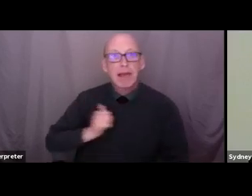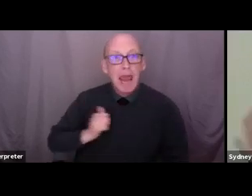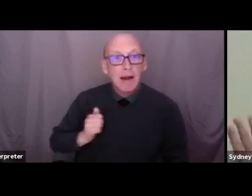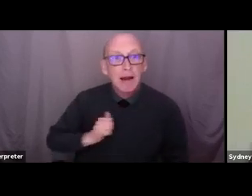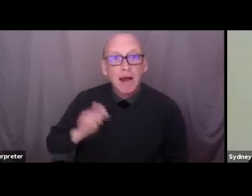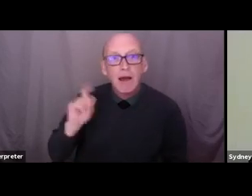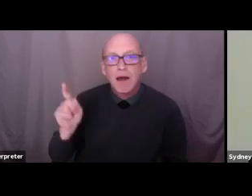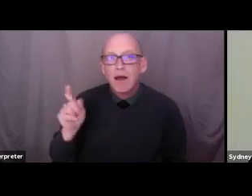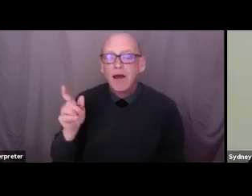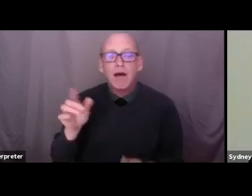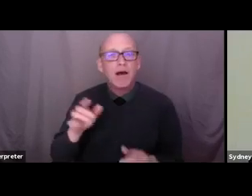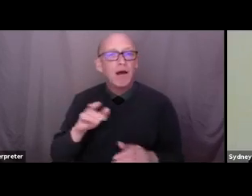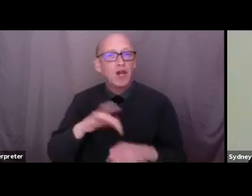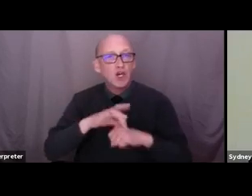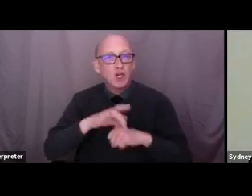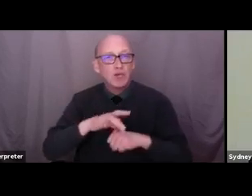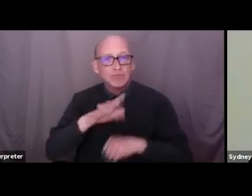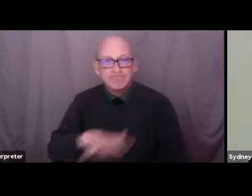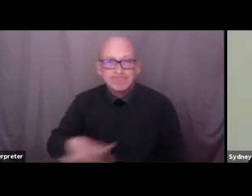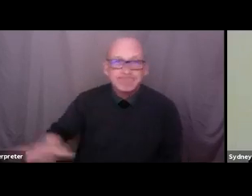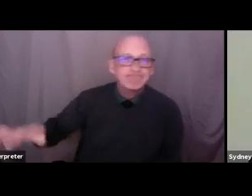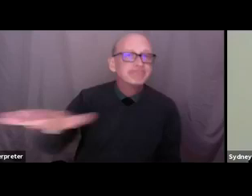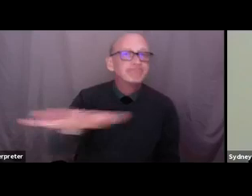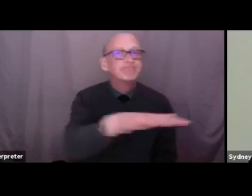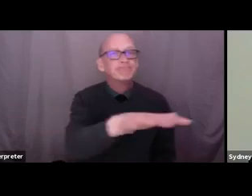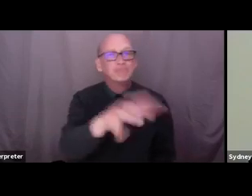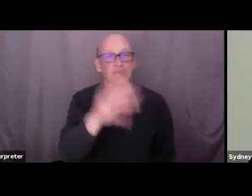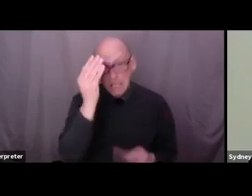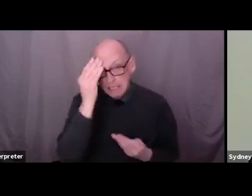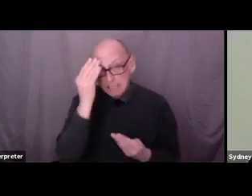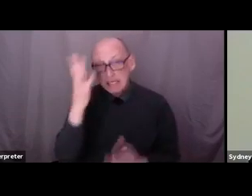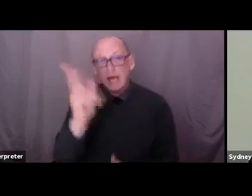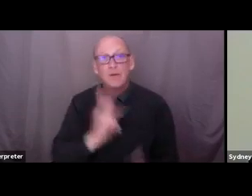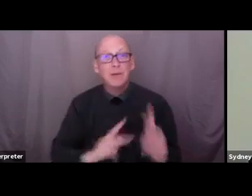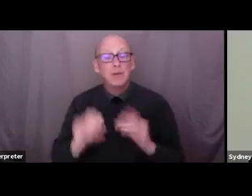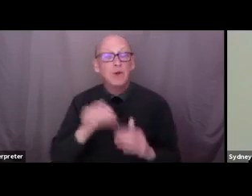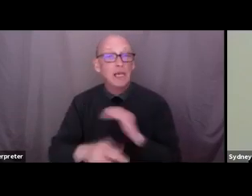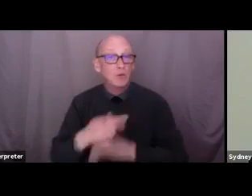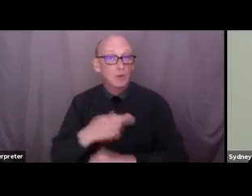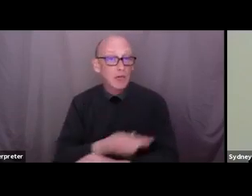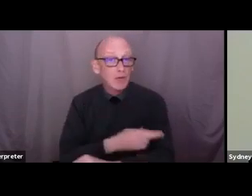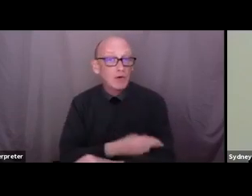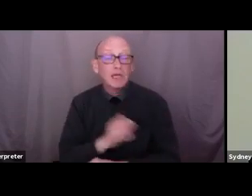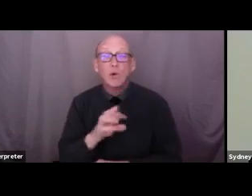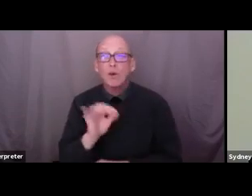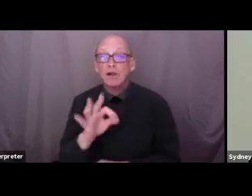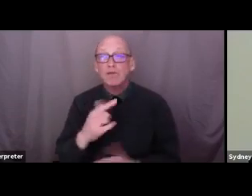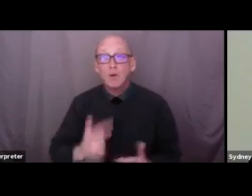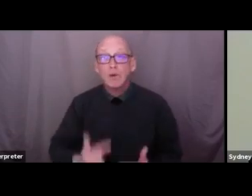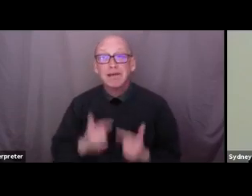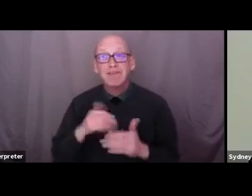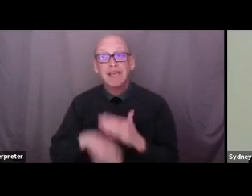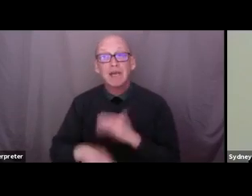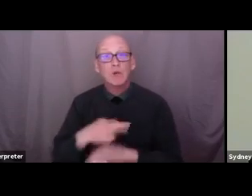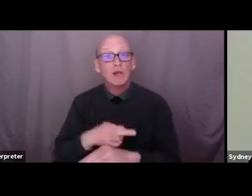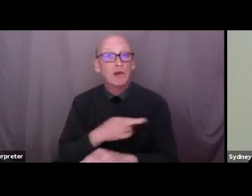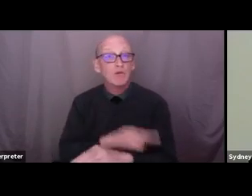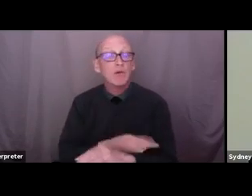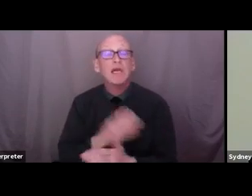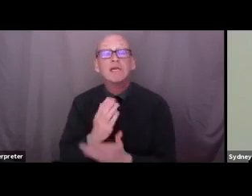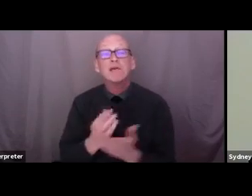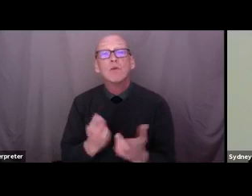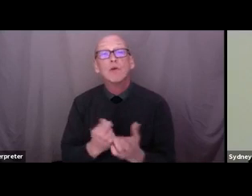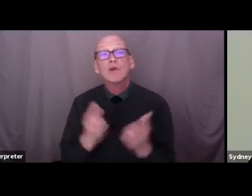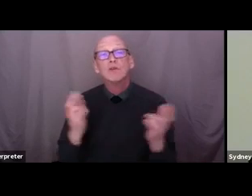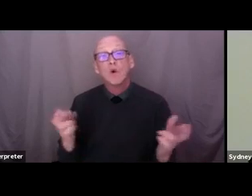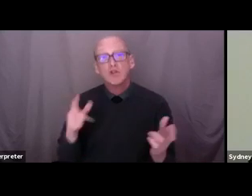they're all over the world. And so to just let your people in recovery know, or if you're a person living in recovery, that those resources that you're used to